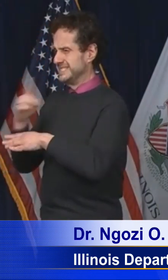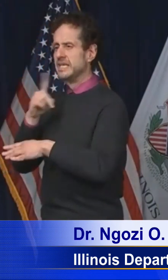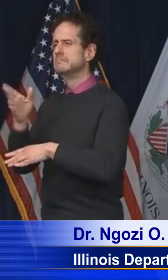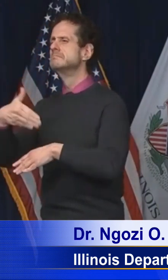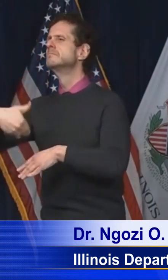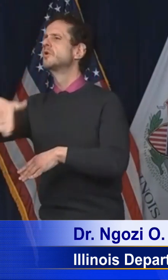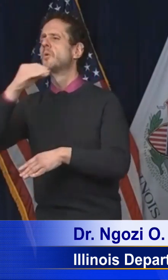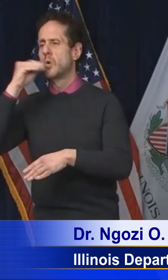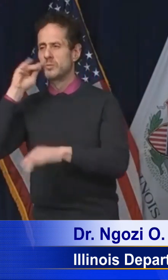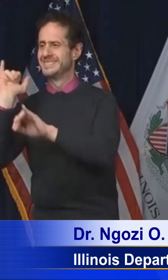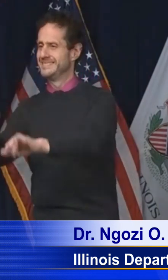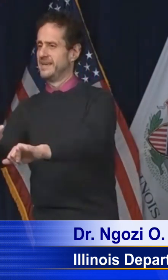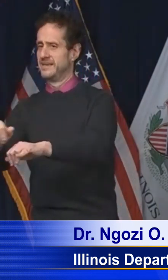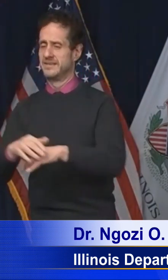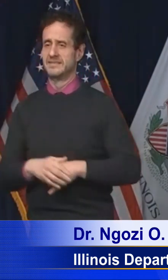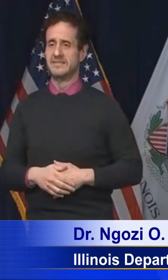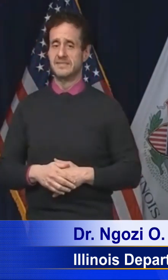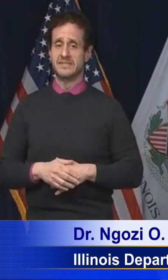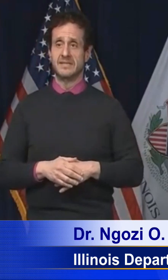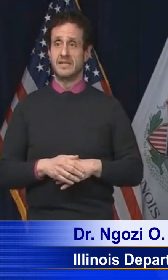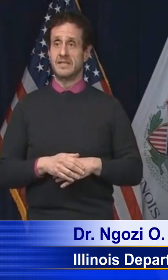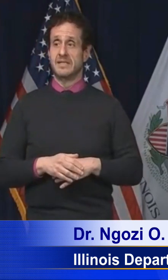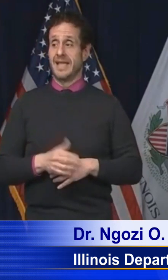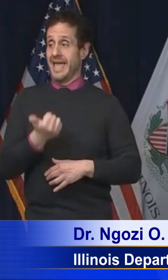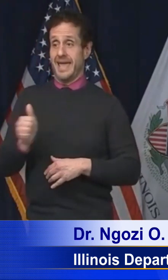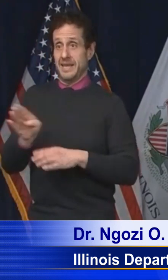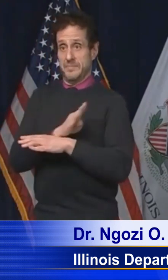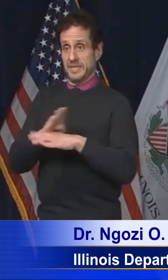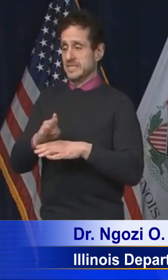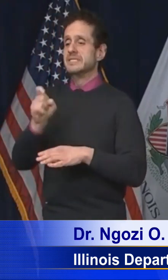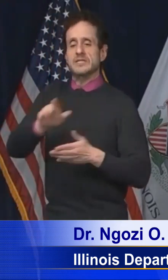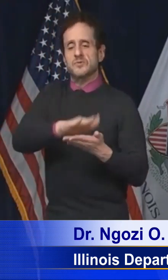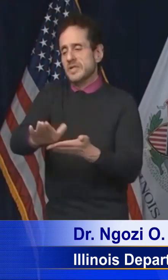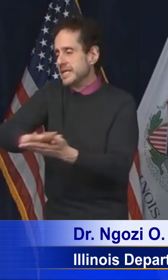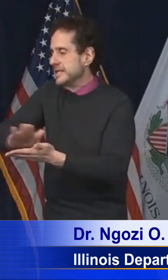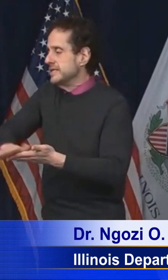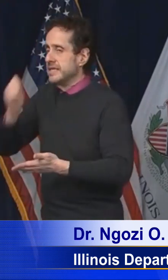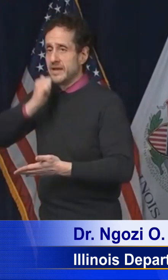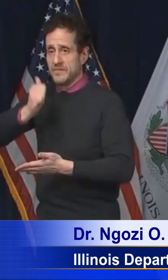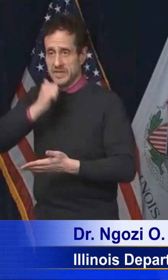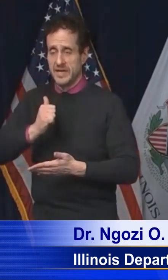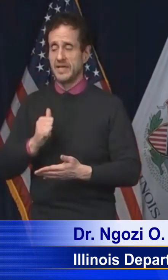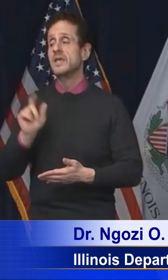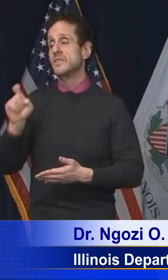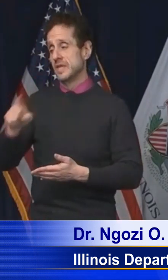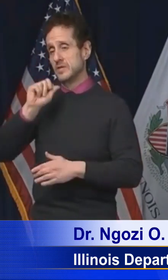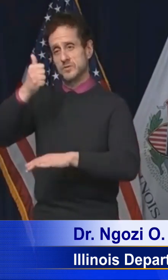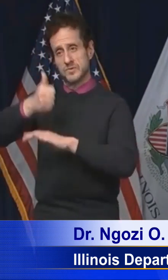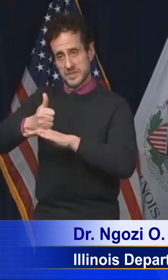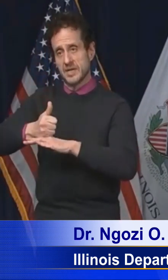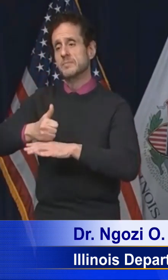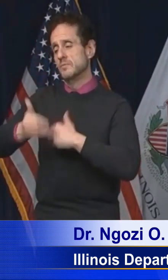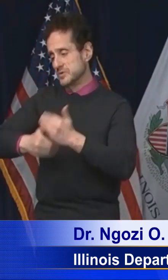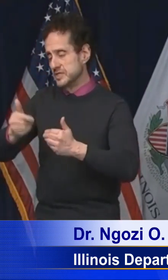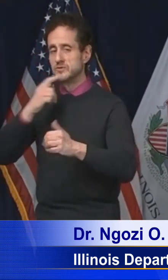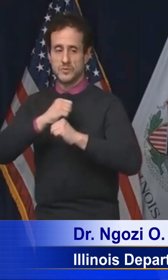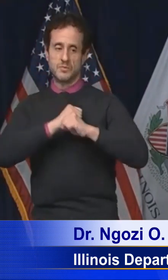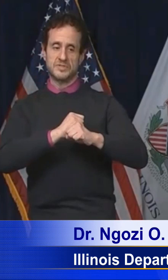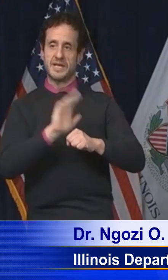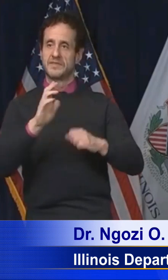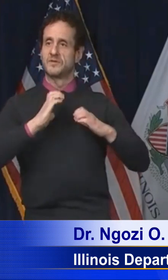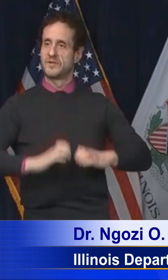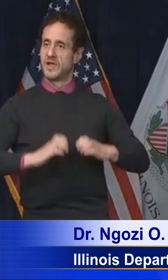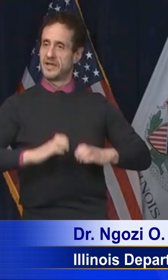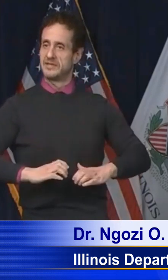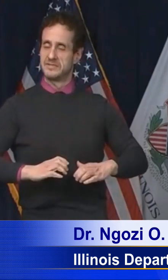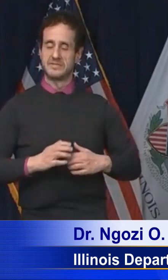home. Businesses should be thoroughly cleaned each day, and measures should be in place to protect clients.